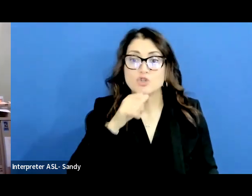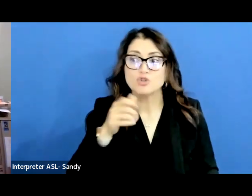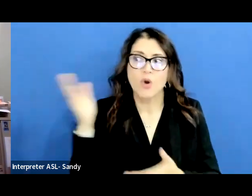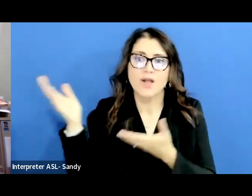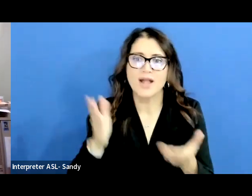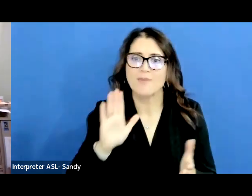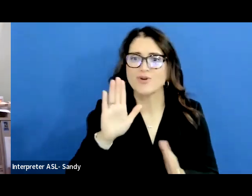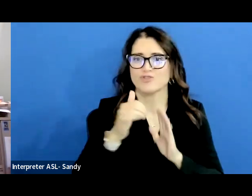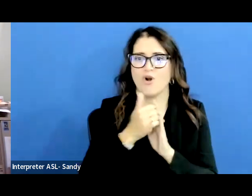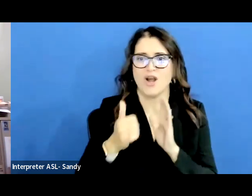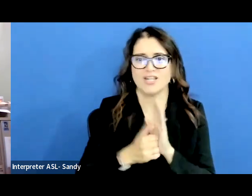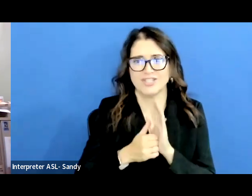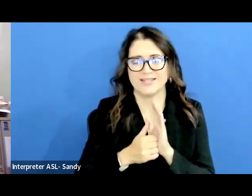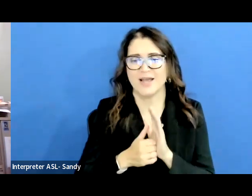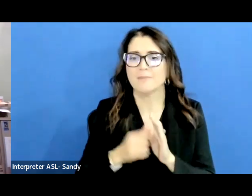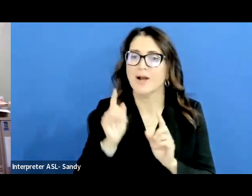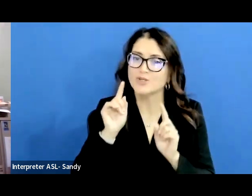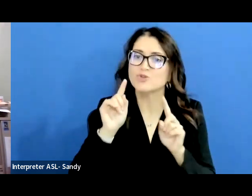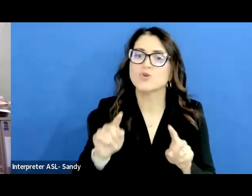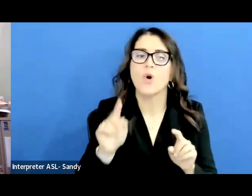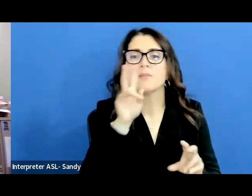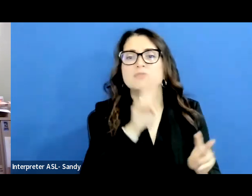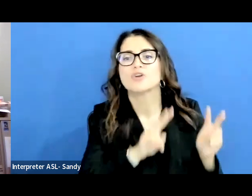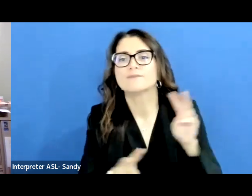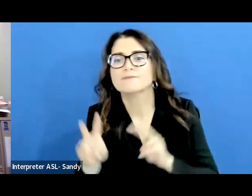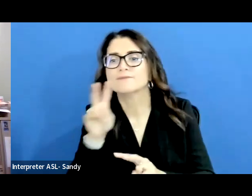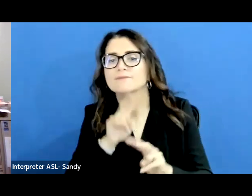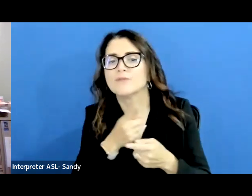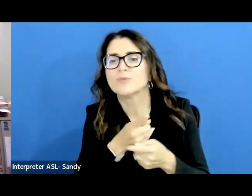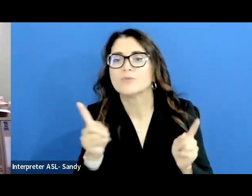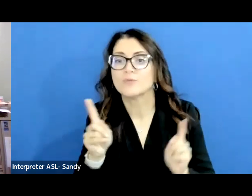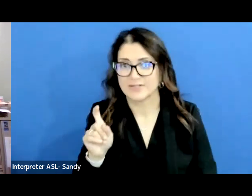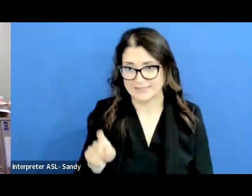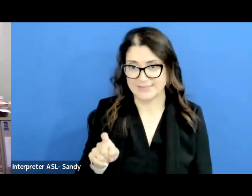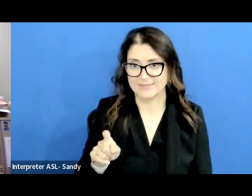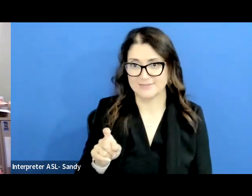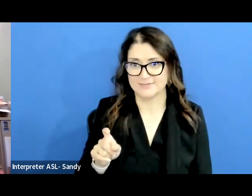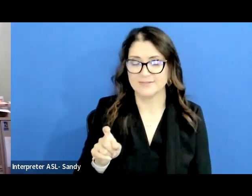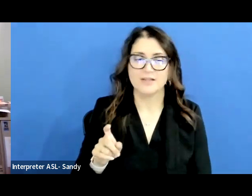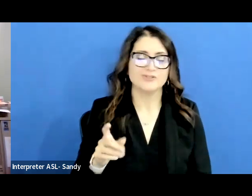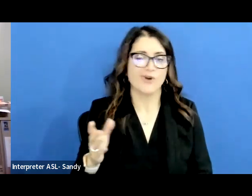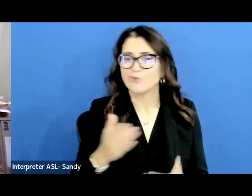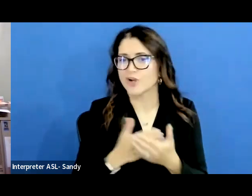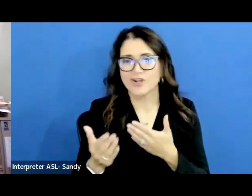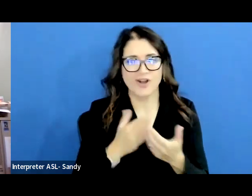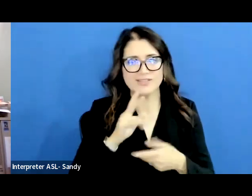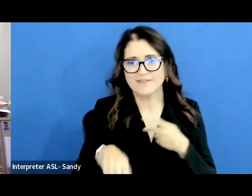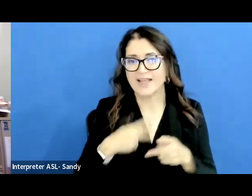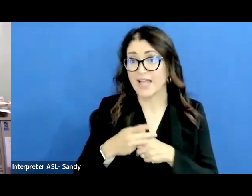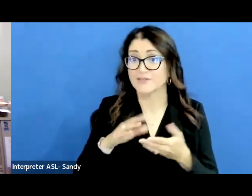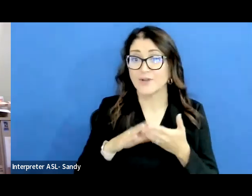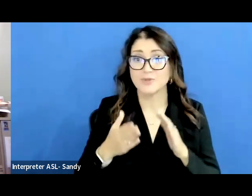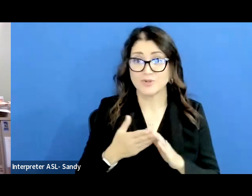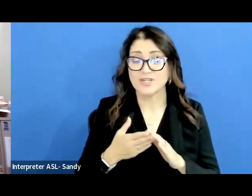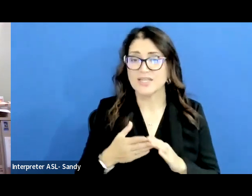You come to see what it is that they need. Oftentimes, regardless of the kind of community it is I'll